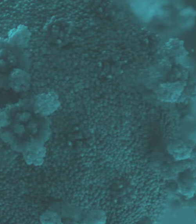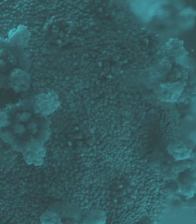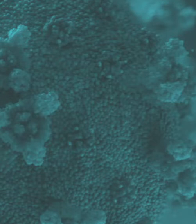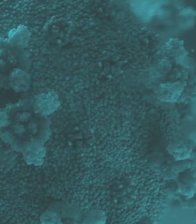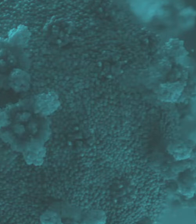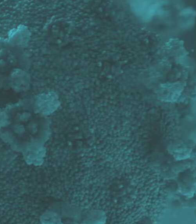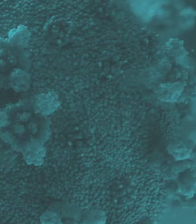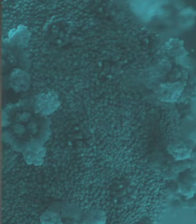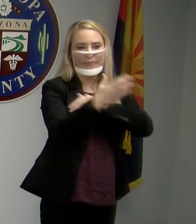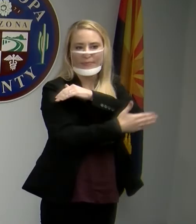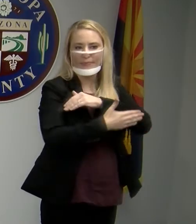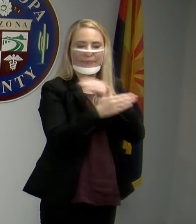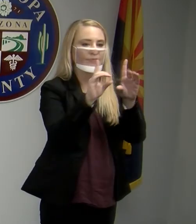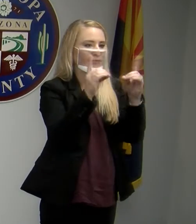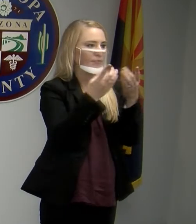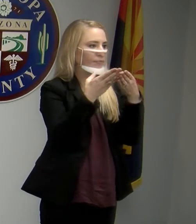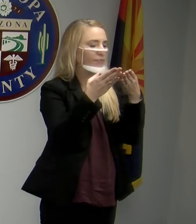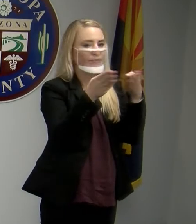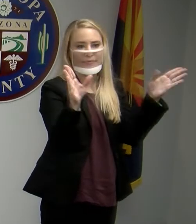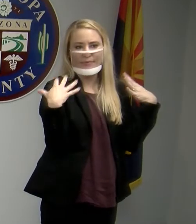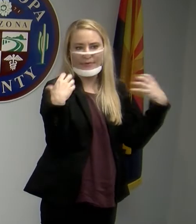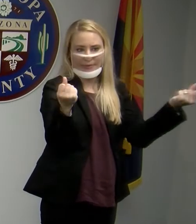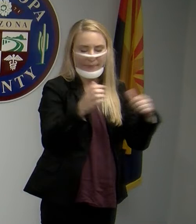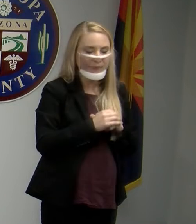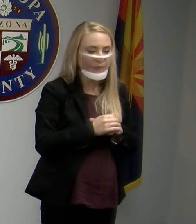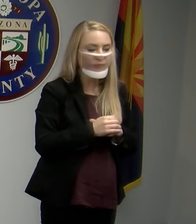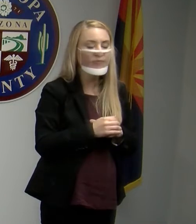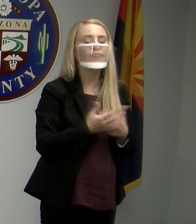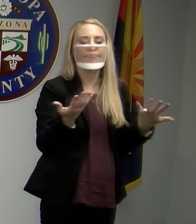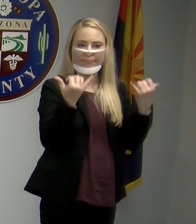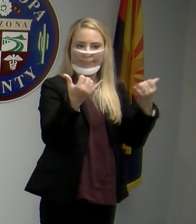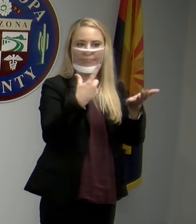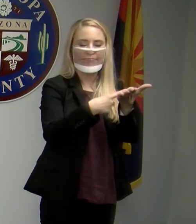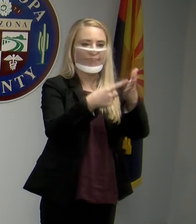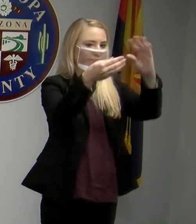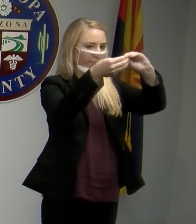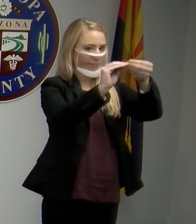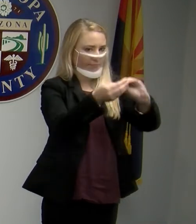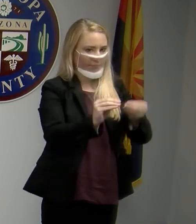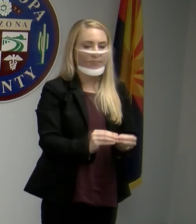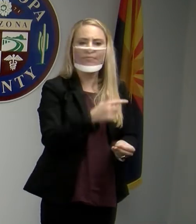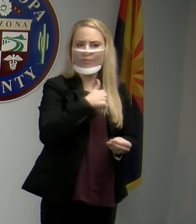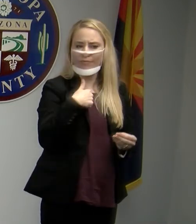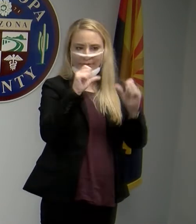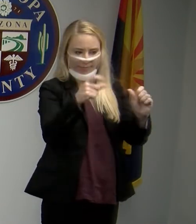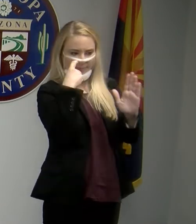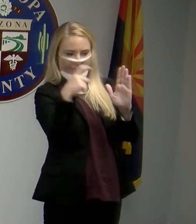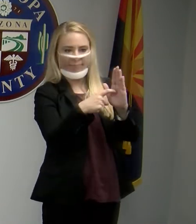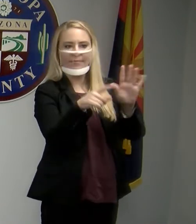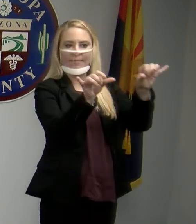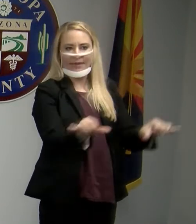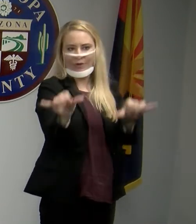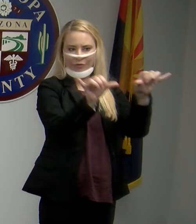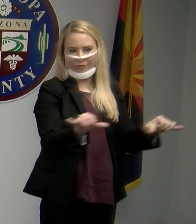So when we look at the data, we know that we start to see certain patterns with diseases. And we've talked about how we would